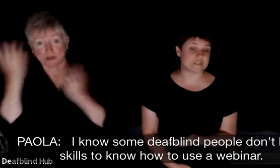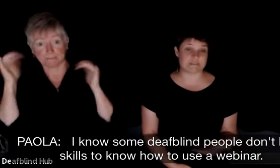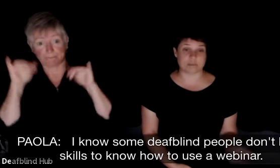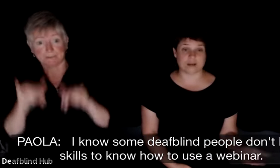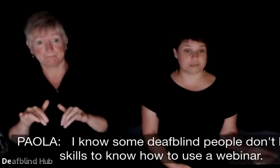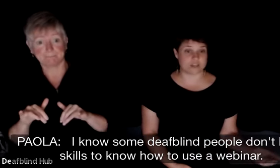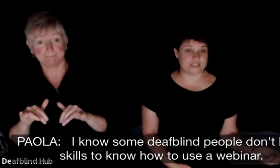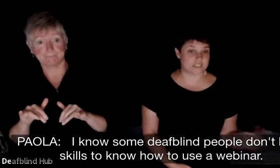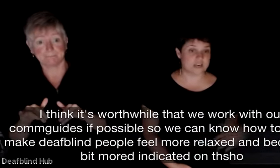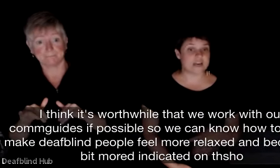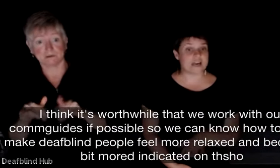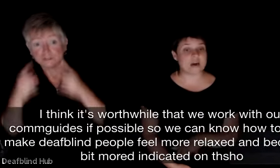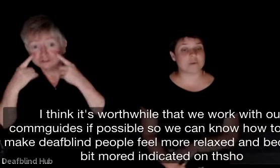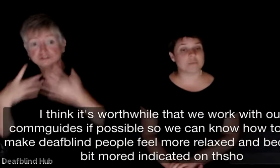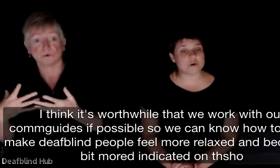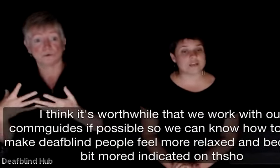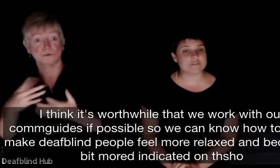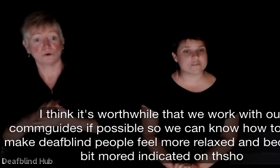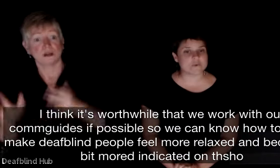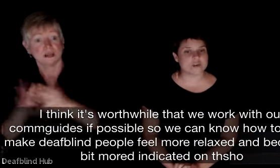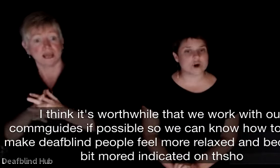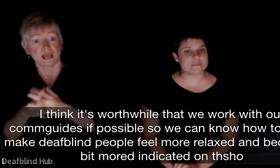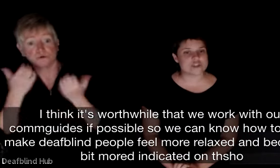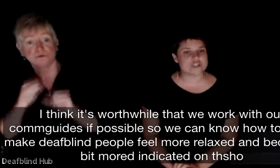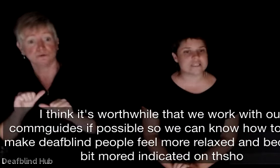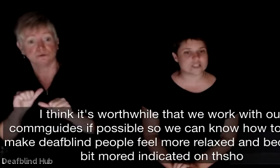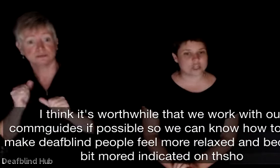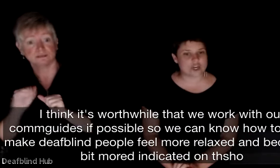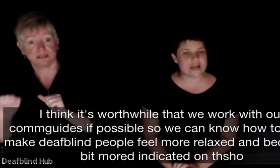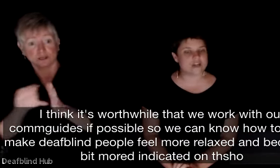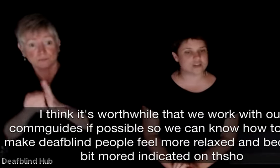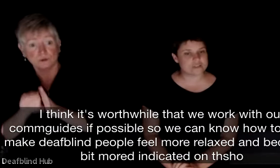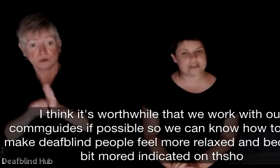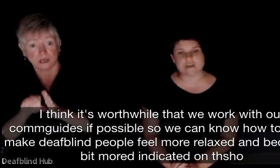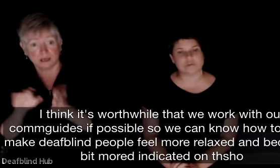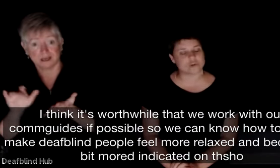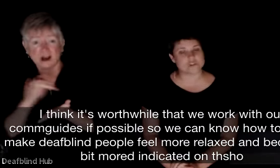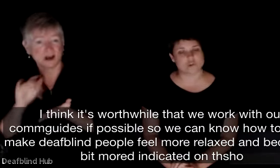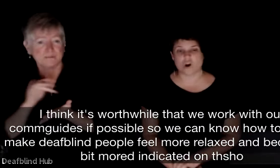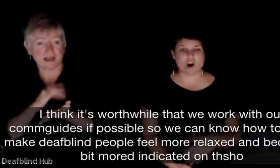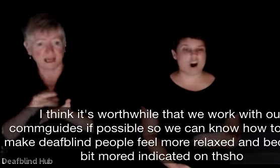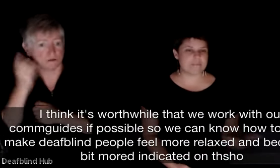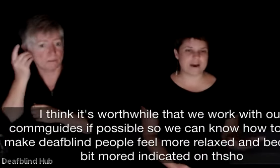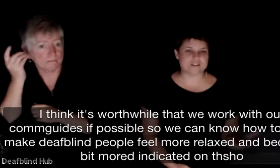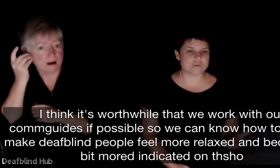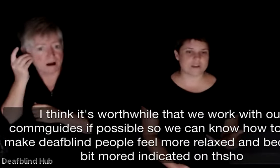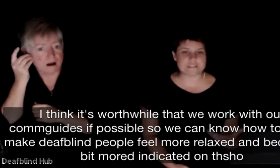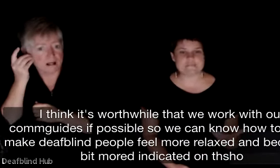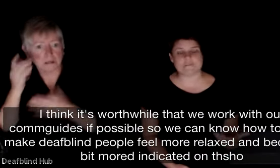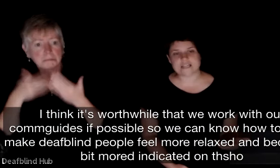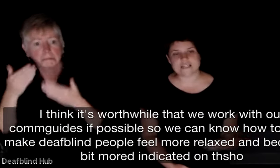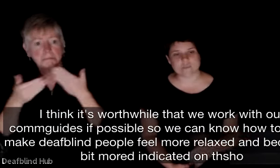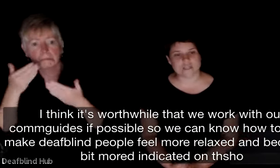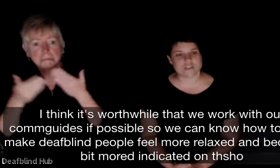members of the deafblind community to come on board and give everyone an opportunity to learn how to use their computers or iPads or